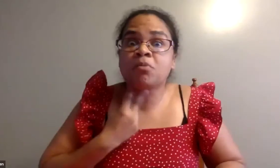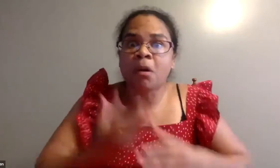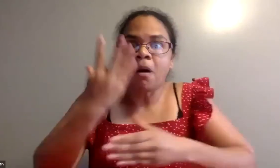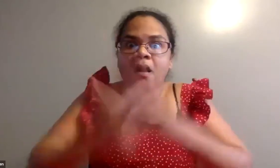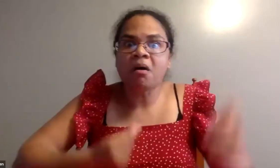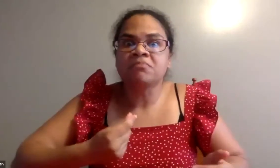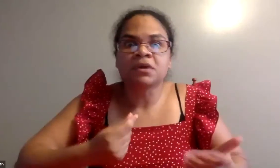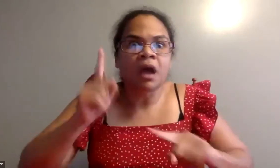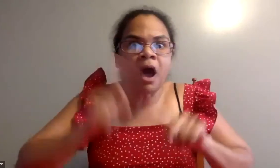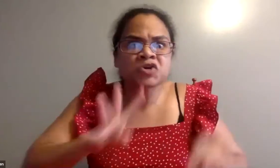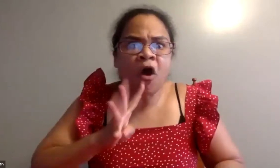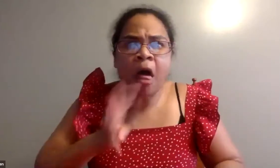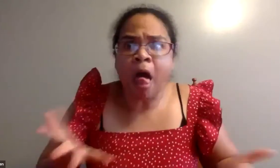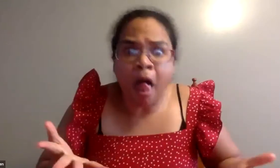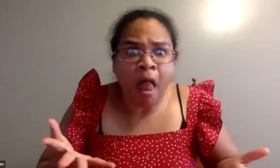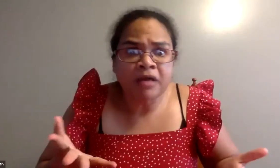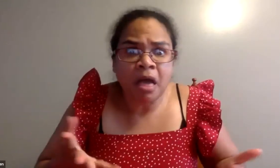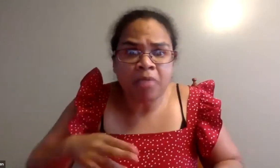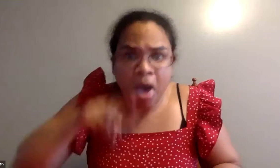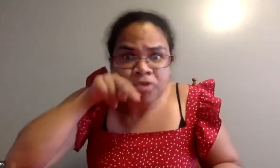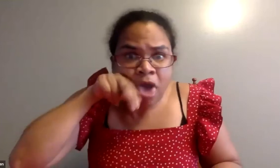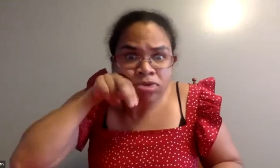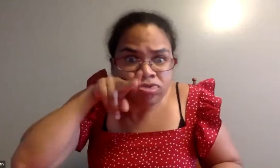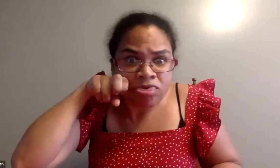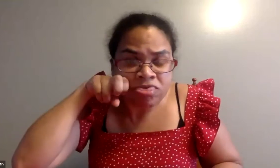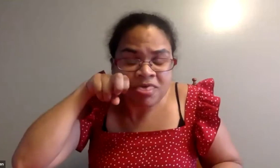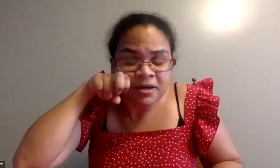And sometimes they lost their voice anymore.